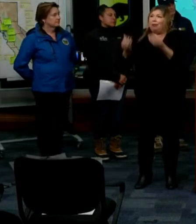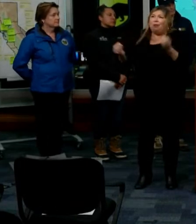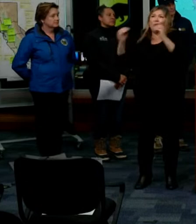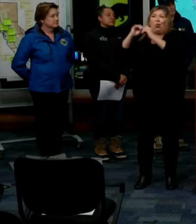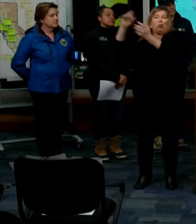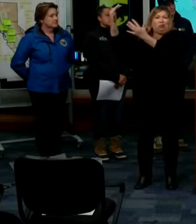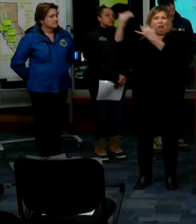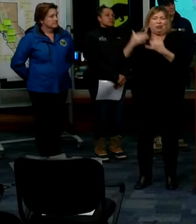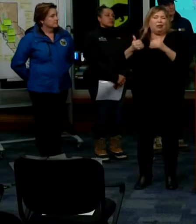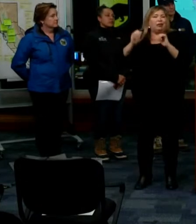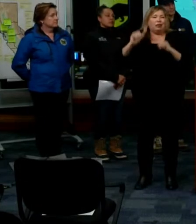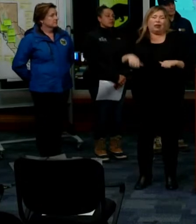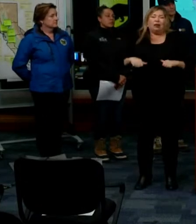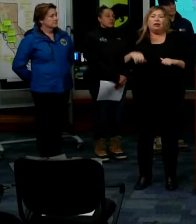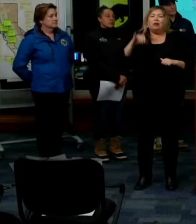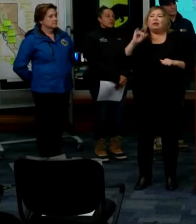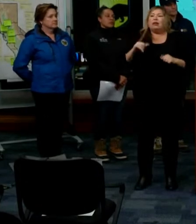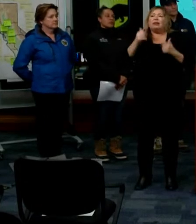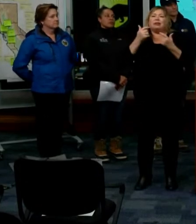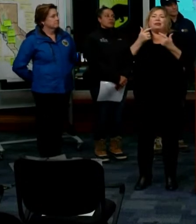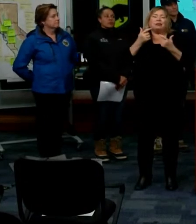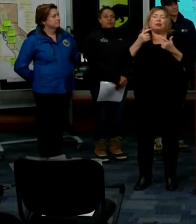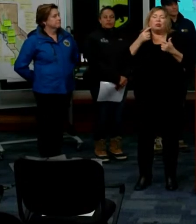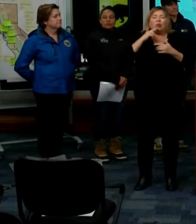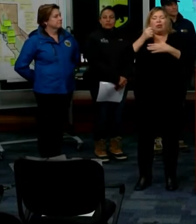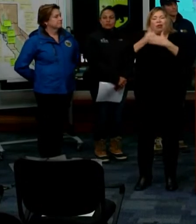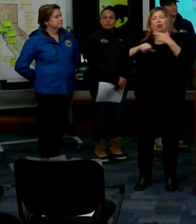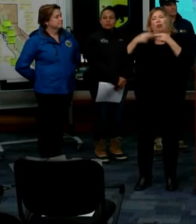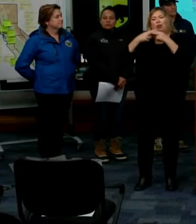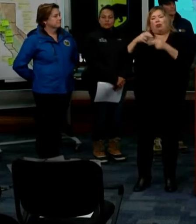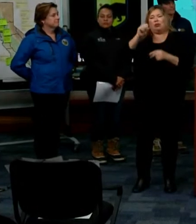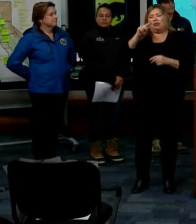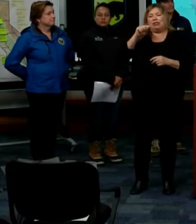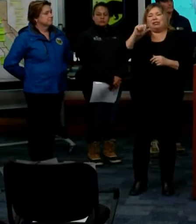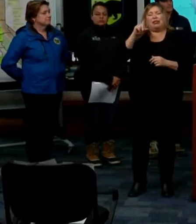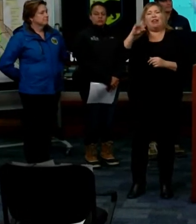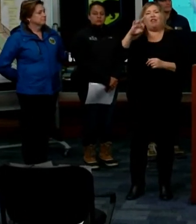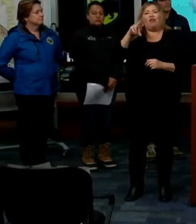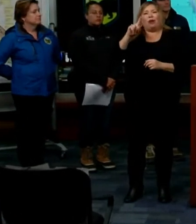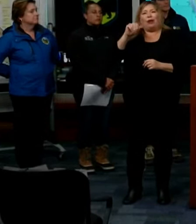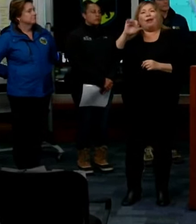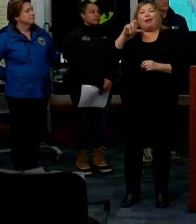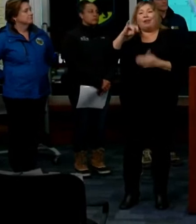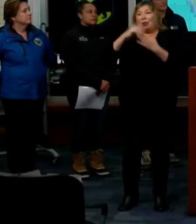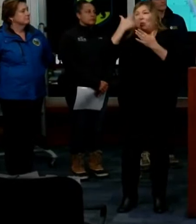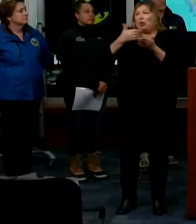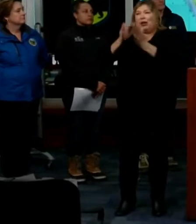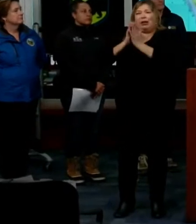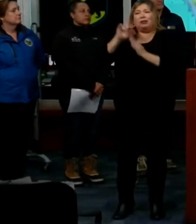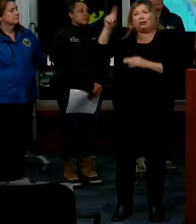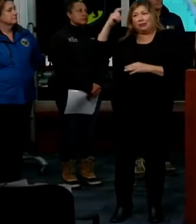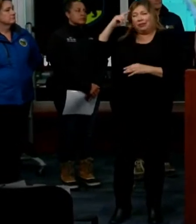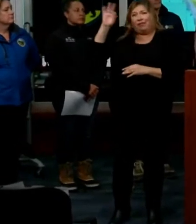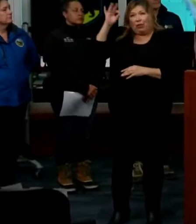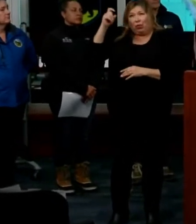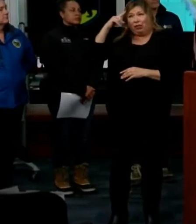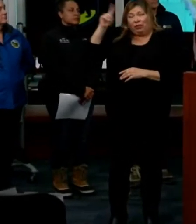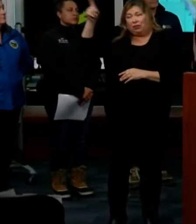required, and that's a big part of under the Stafford Act of what we're requesting the president and the administration today. And